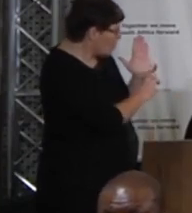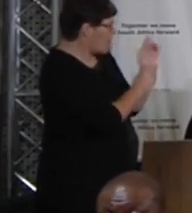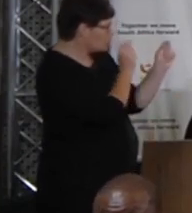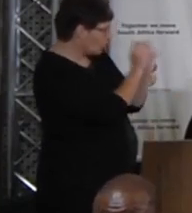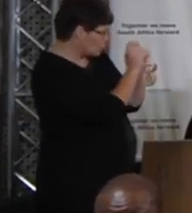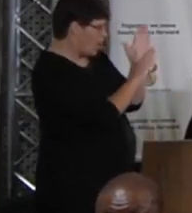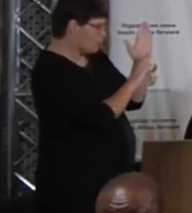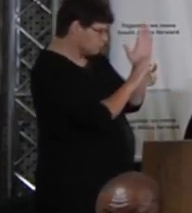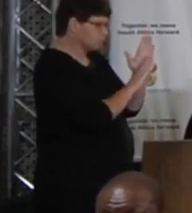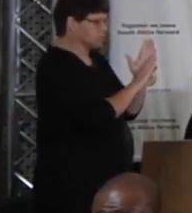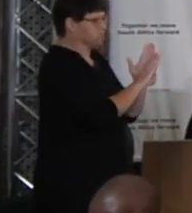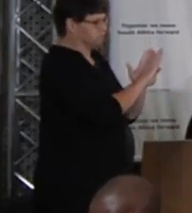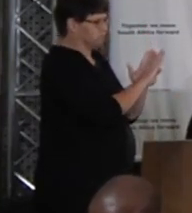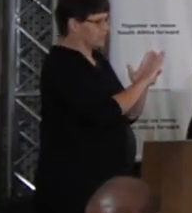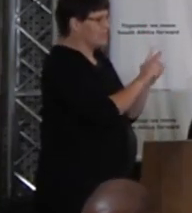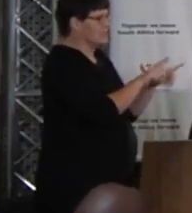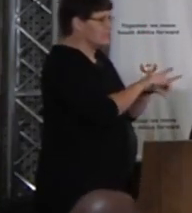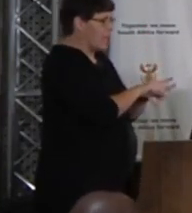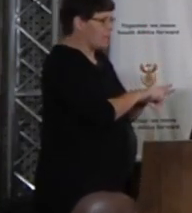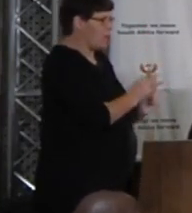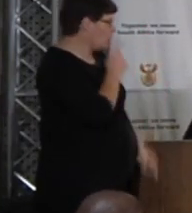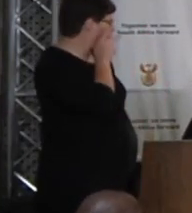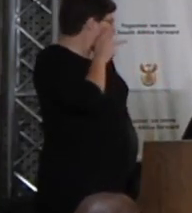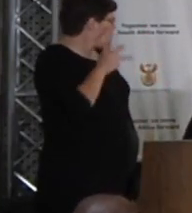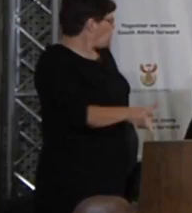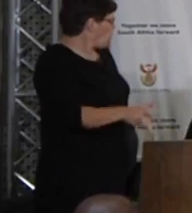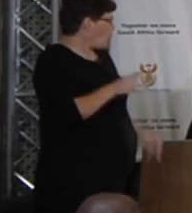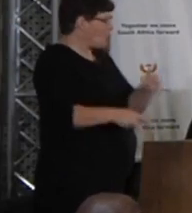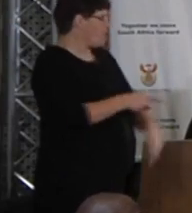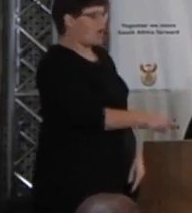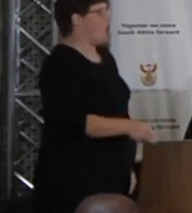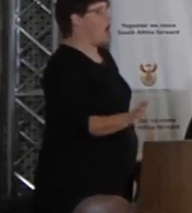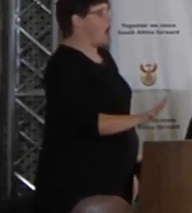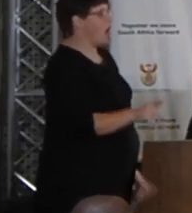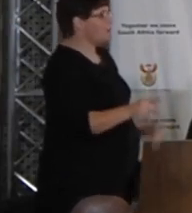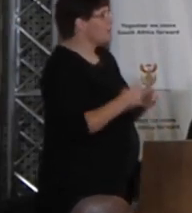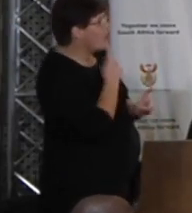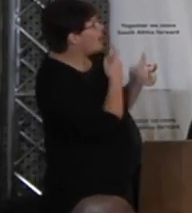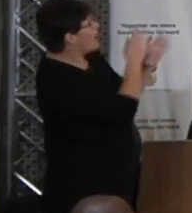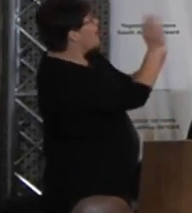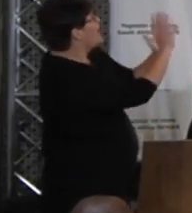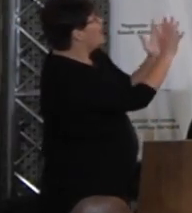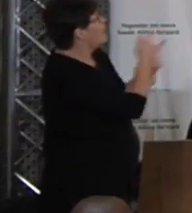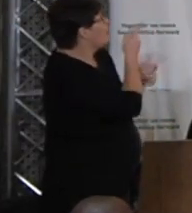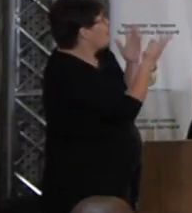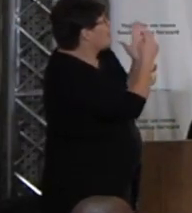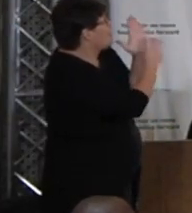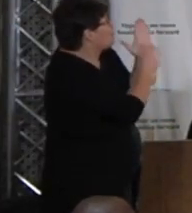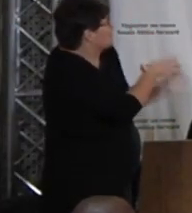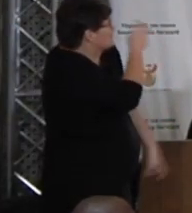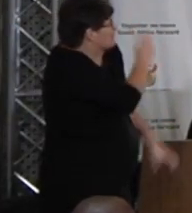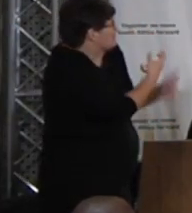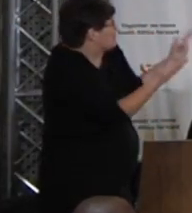but we are also a listening government, by the way, where our people say, can you tweak this